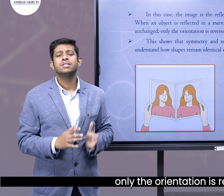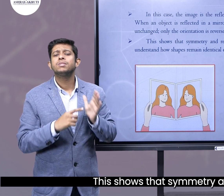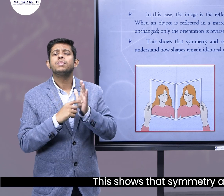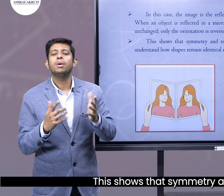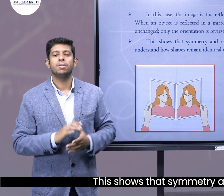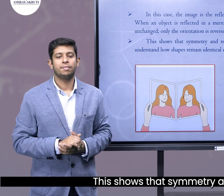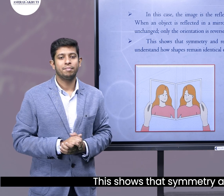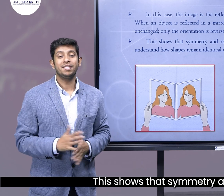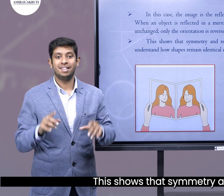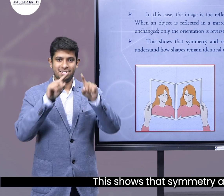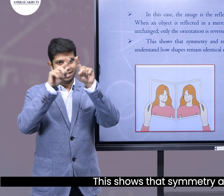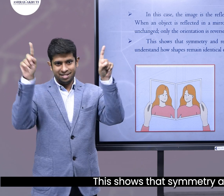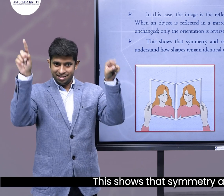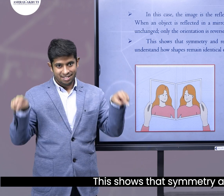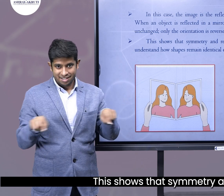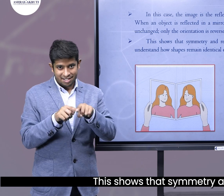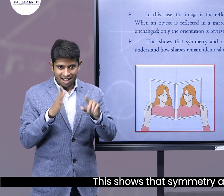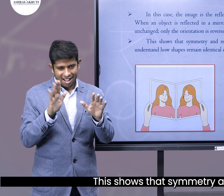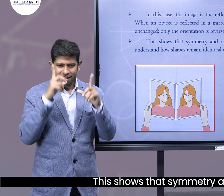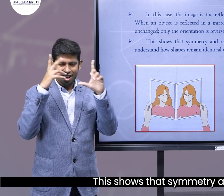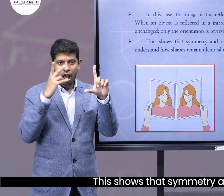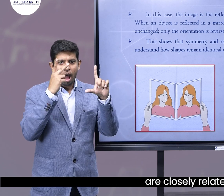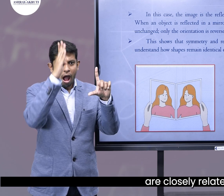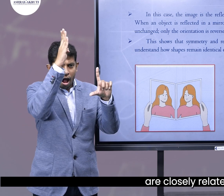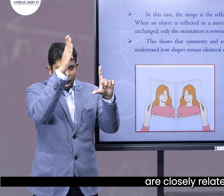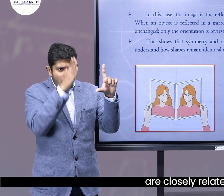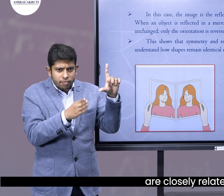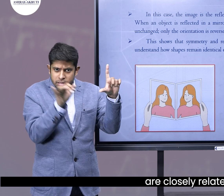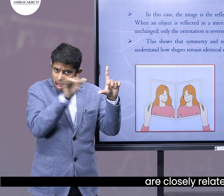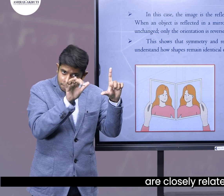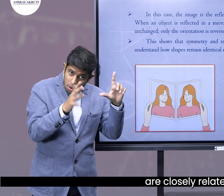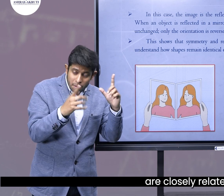This shows that symmetry and reflection are closely related,